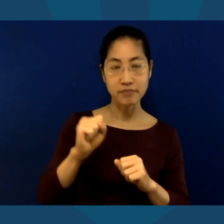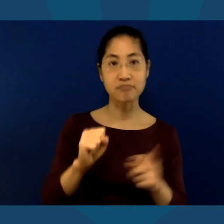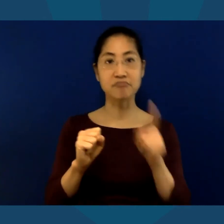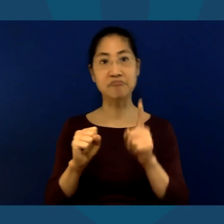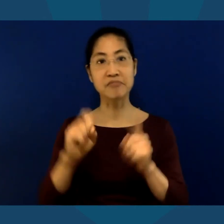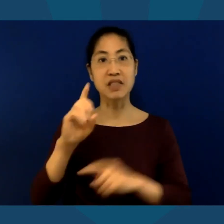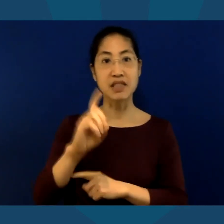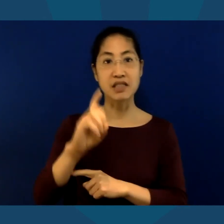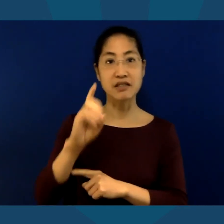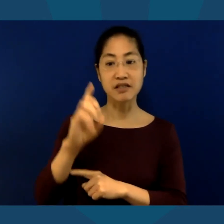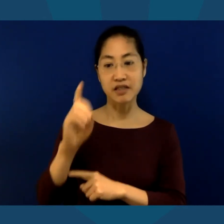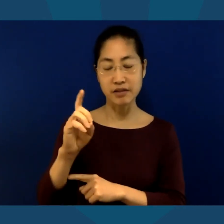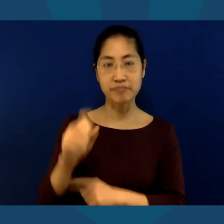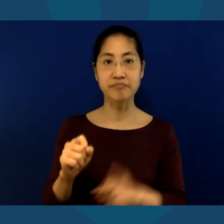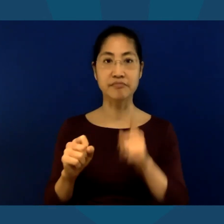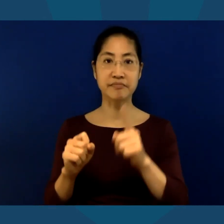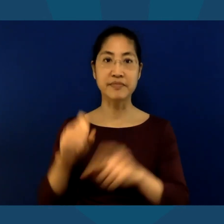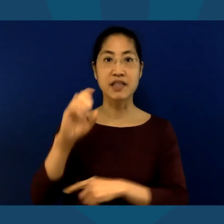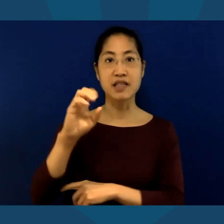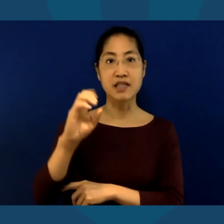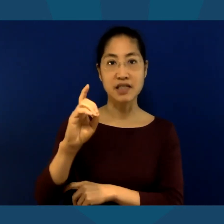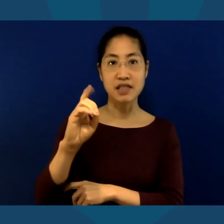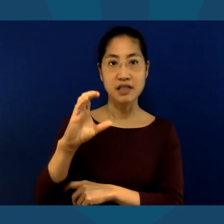DCS, and TUSD